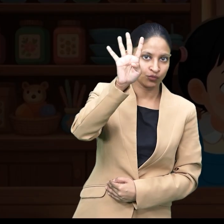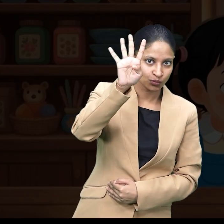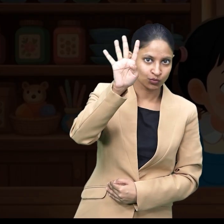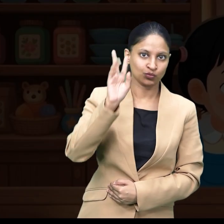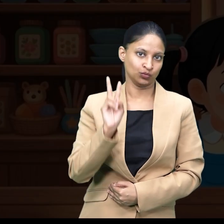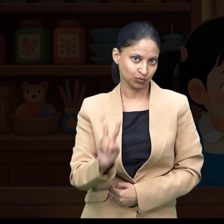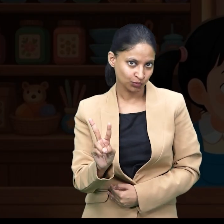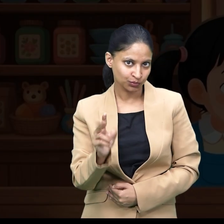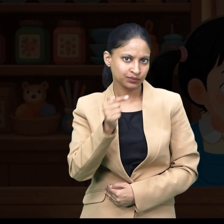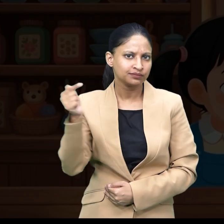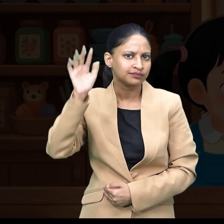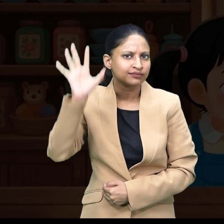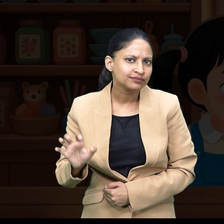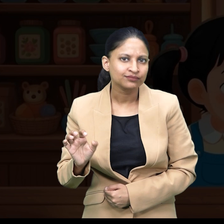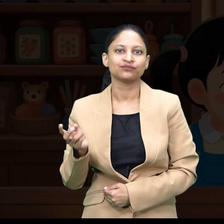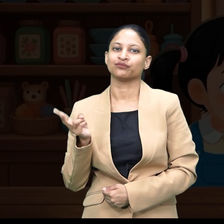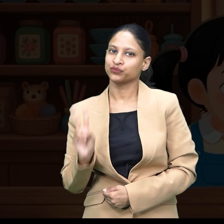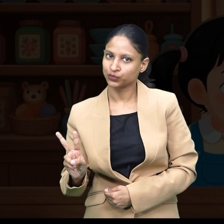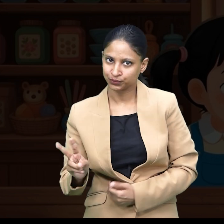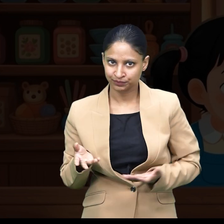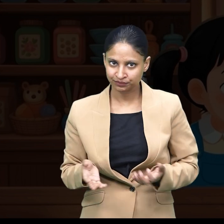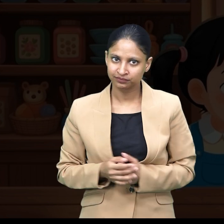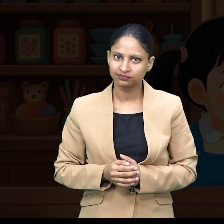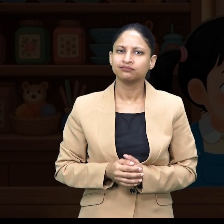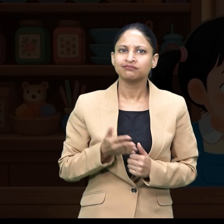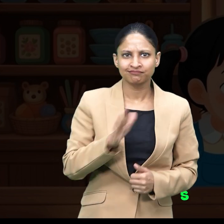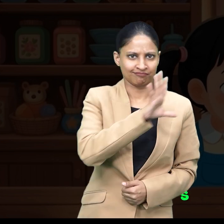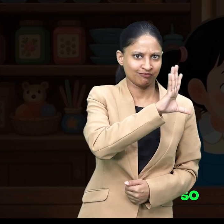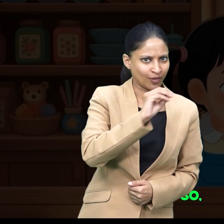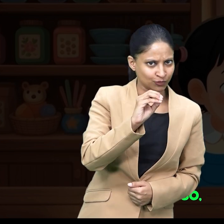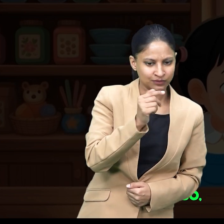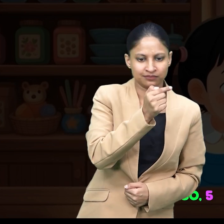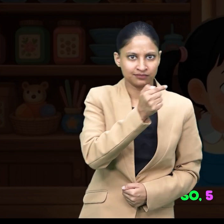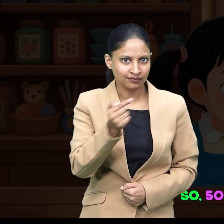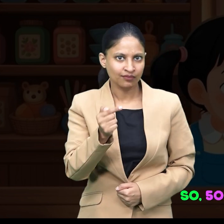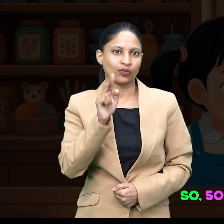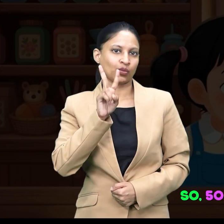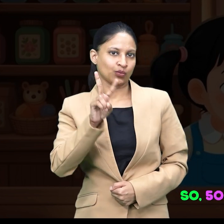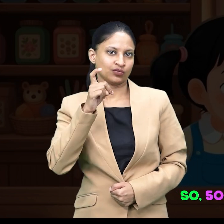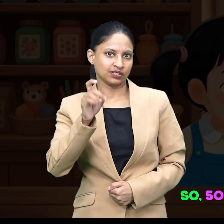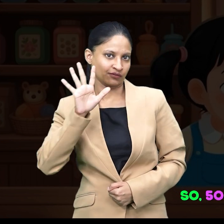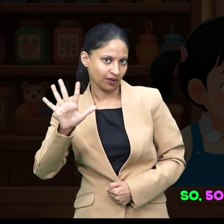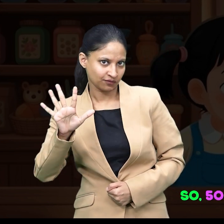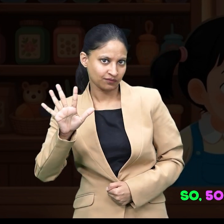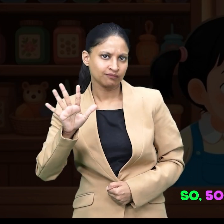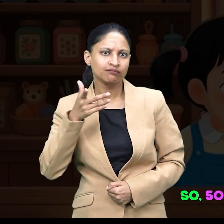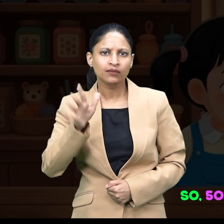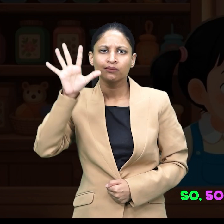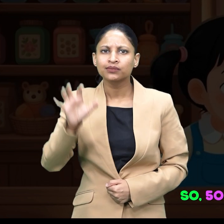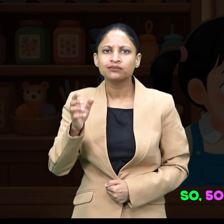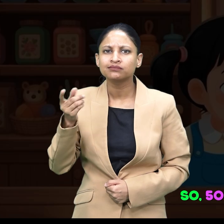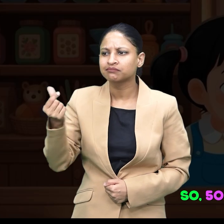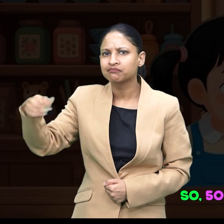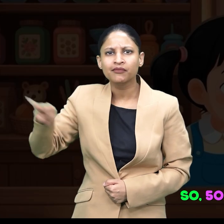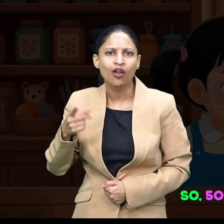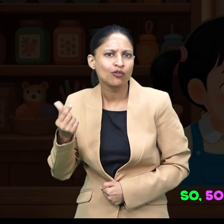Hundreds, 4 minus 2 equals to 2. So, 500 minus 275 is equal